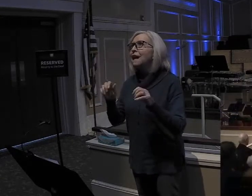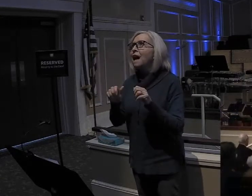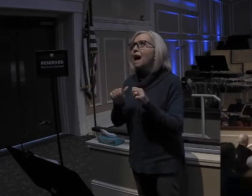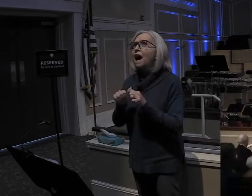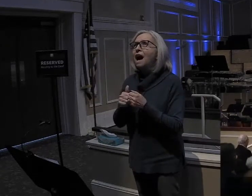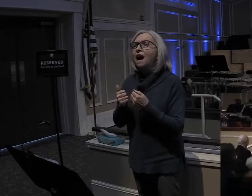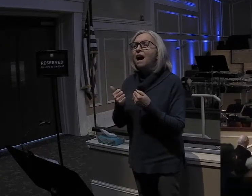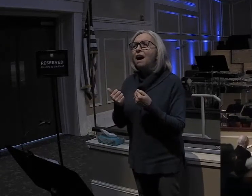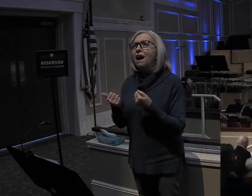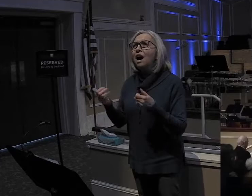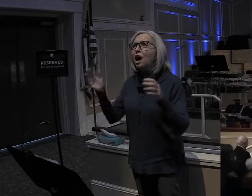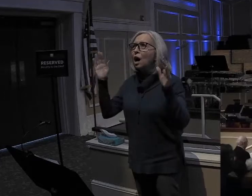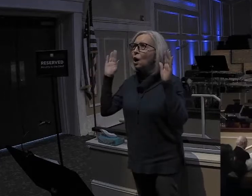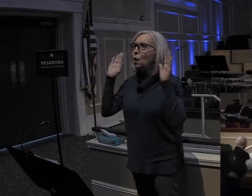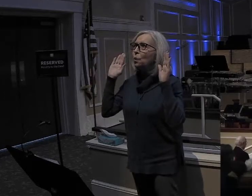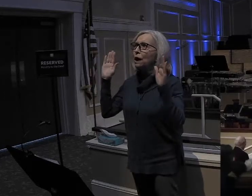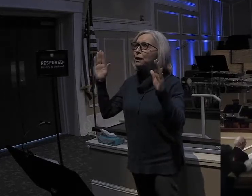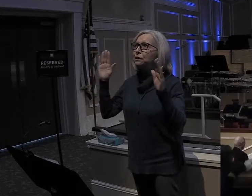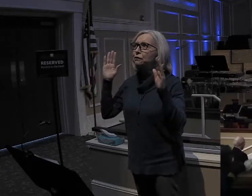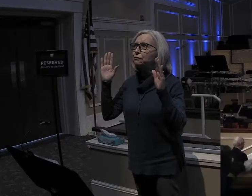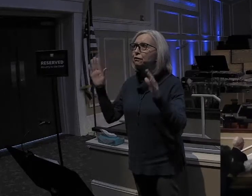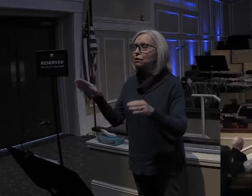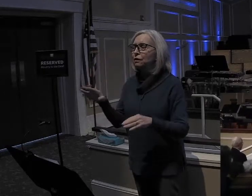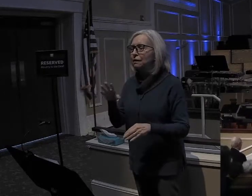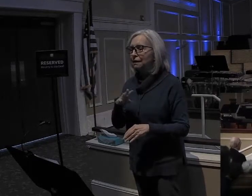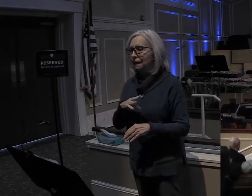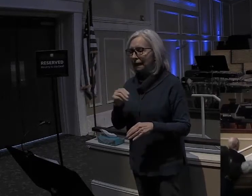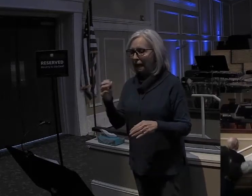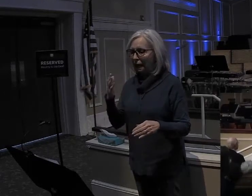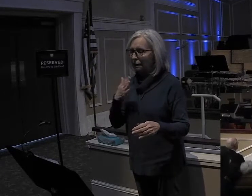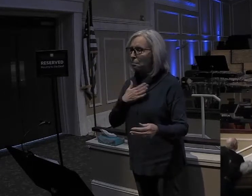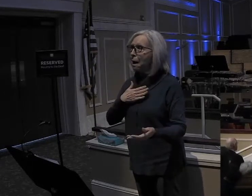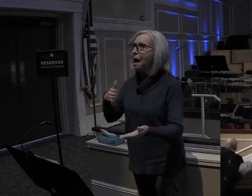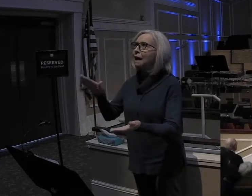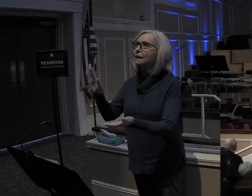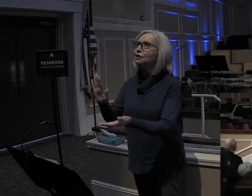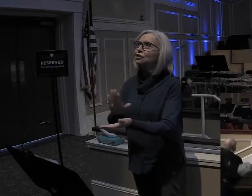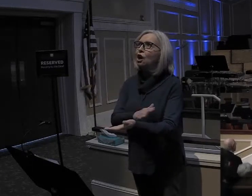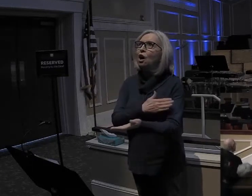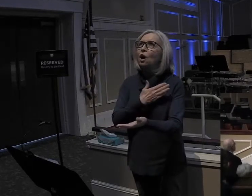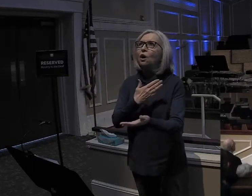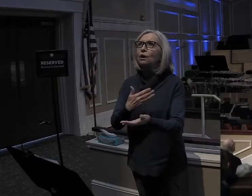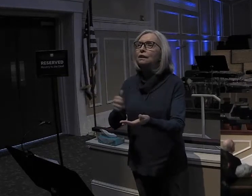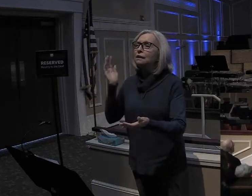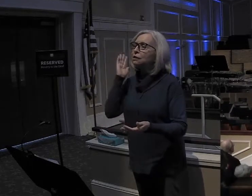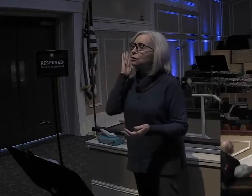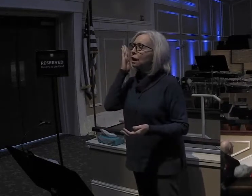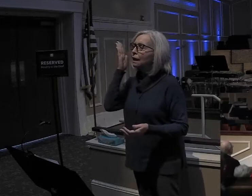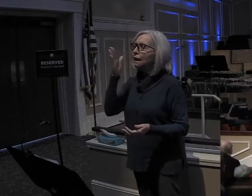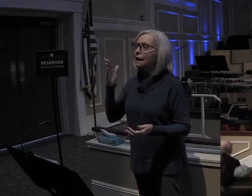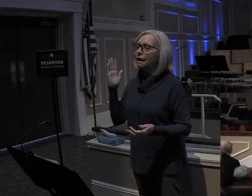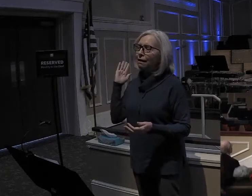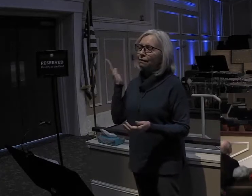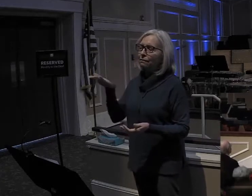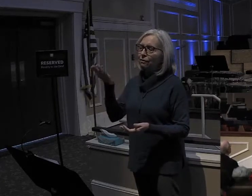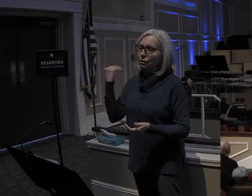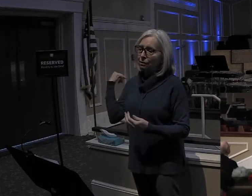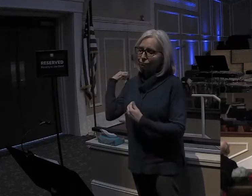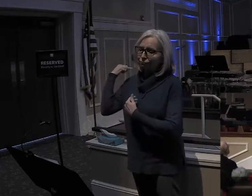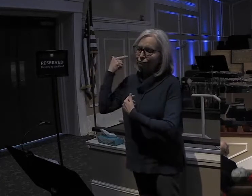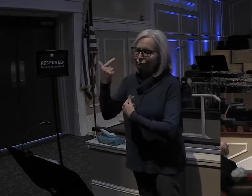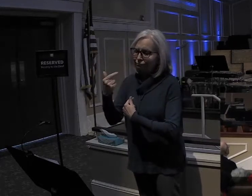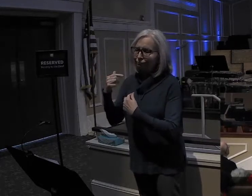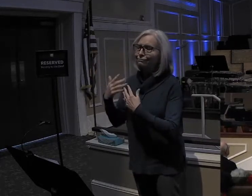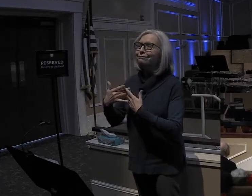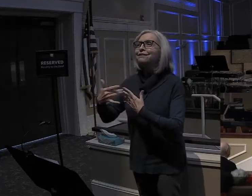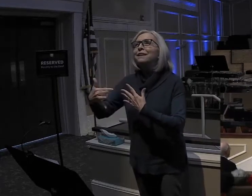marvelous, how wonderful, and my soul shall ever